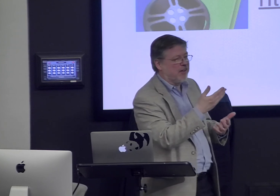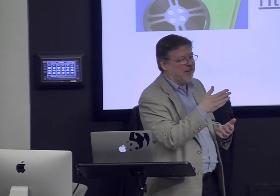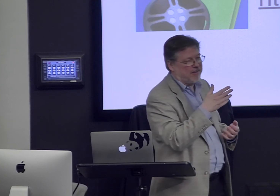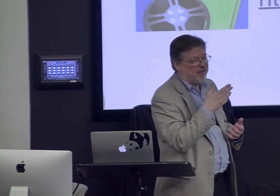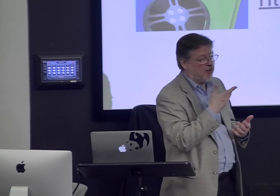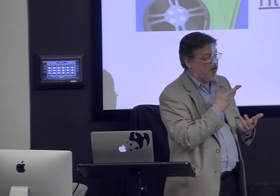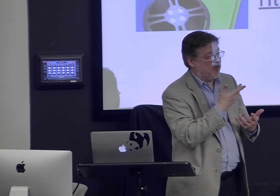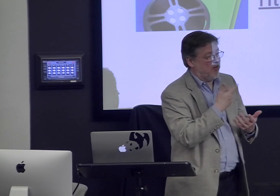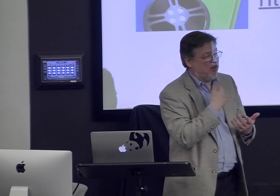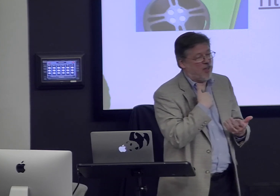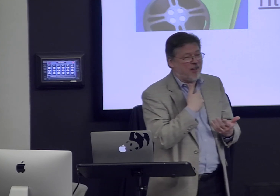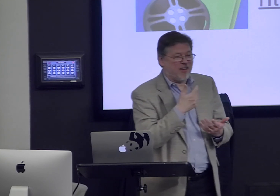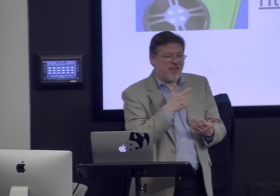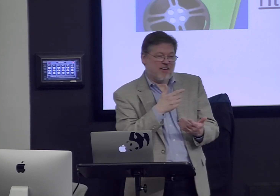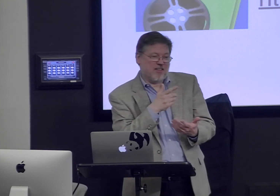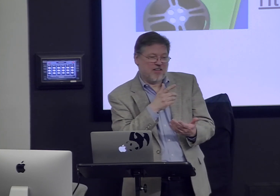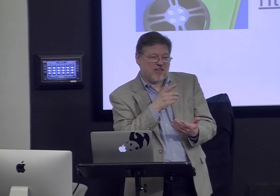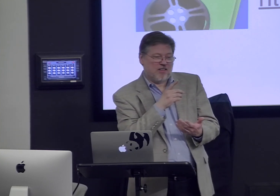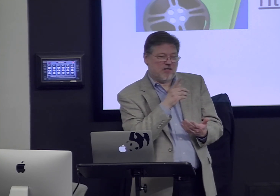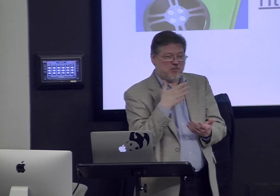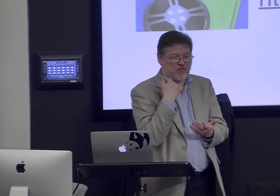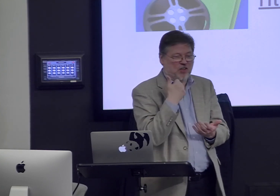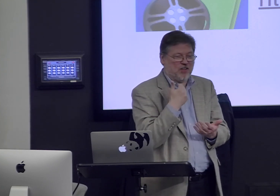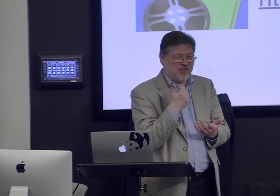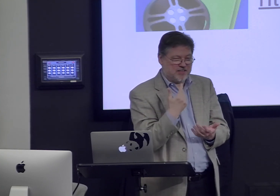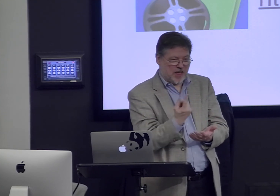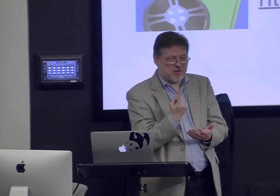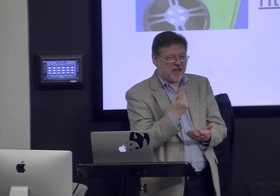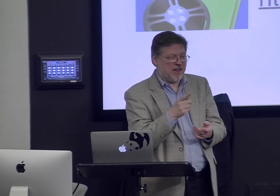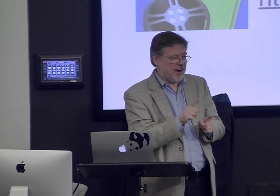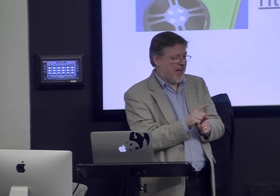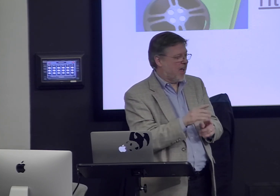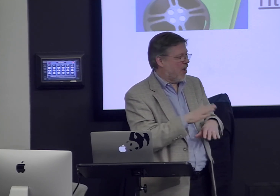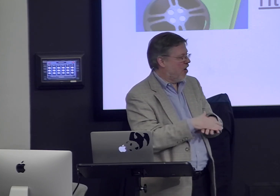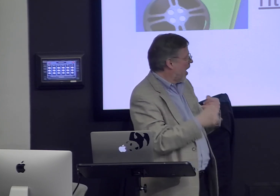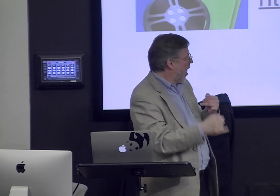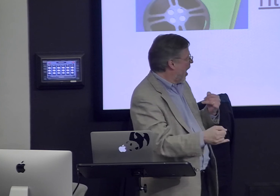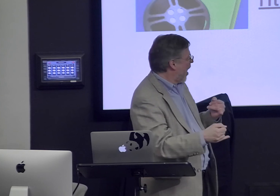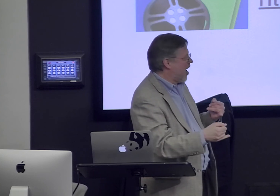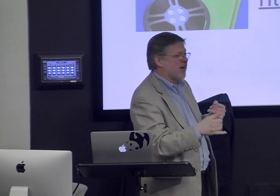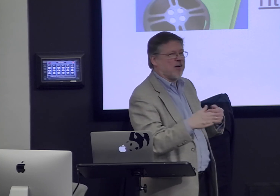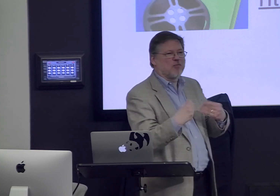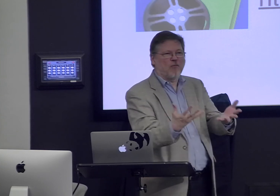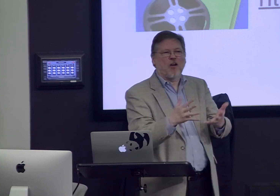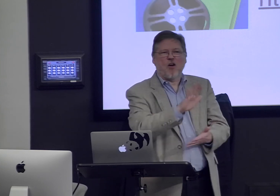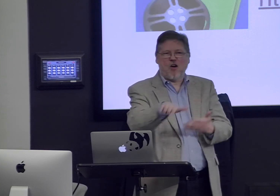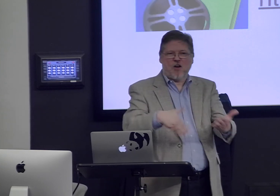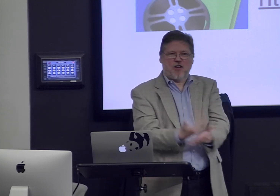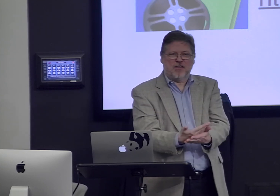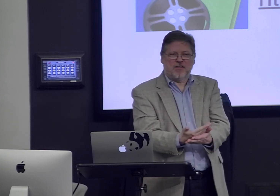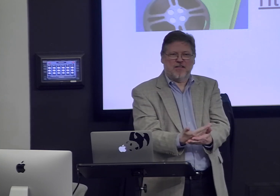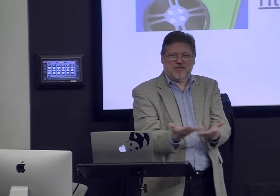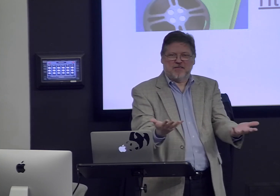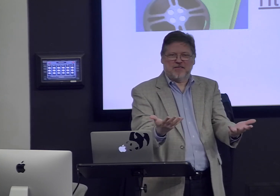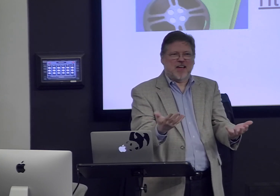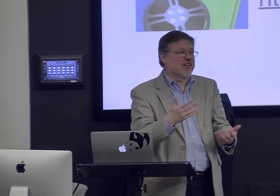Well, you're bringing up actually a lot already, and I would rather have something online